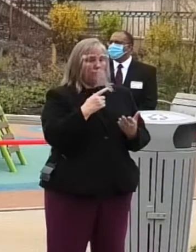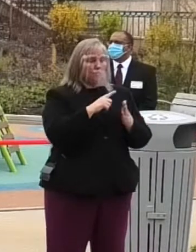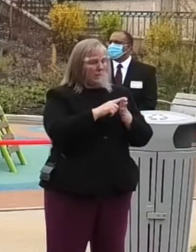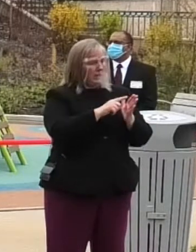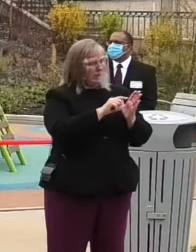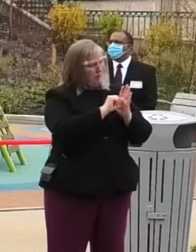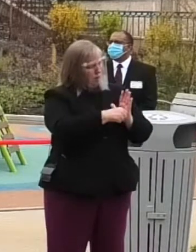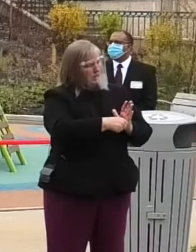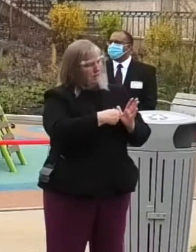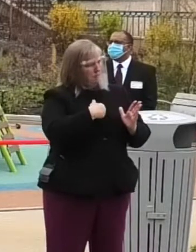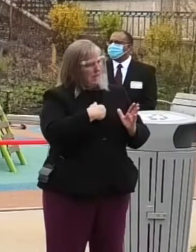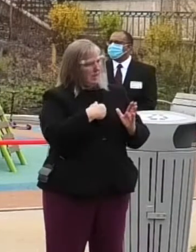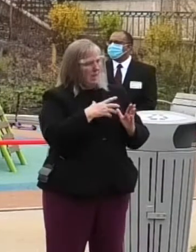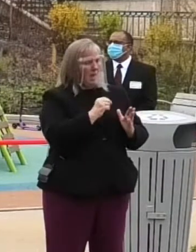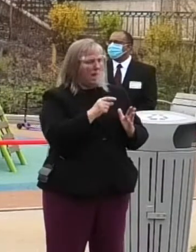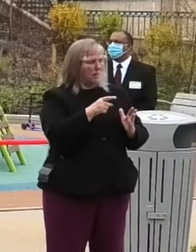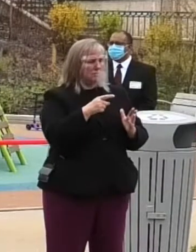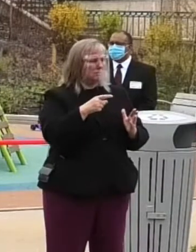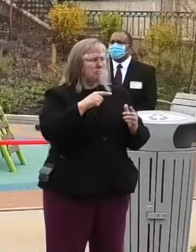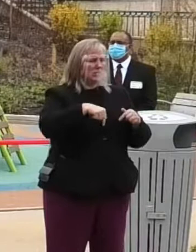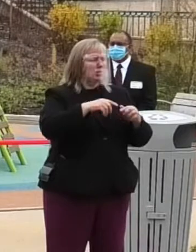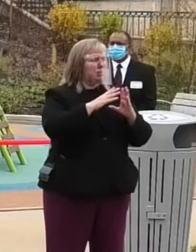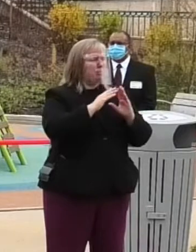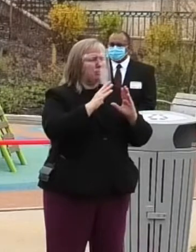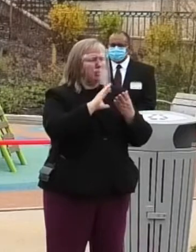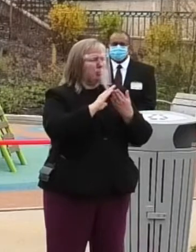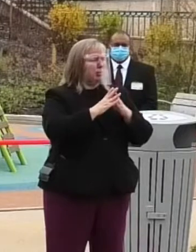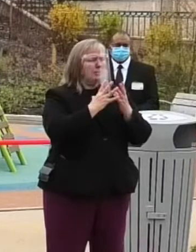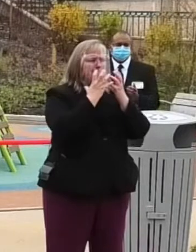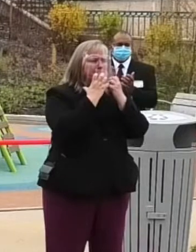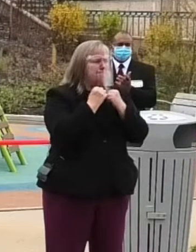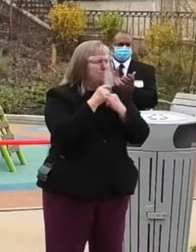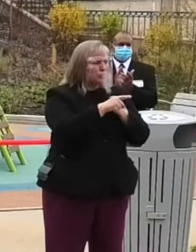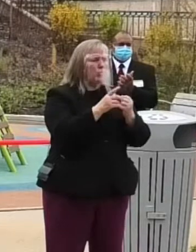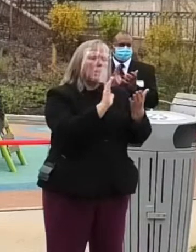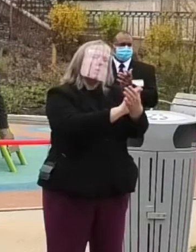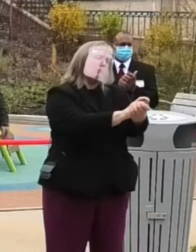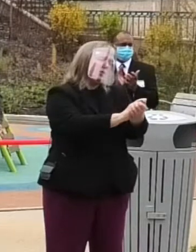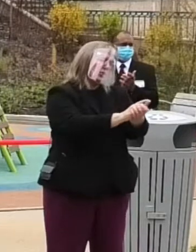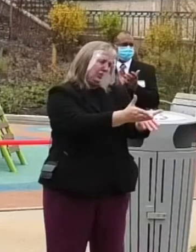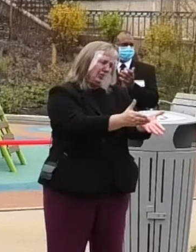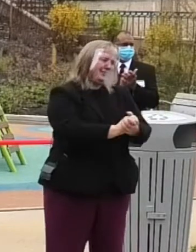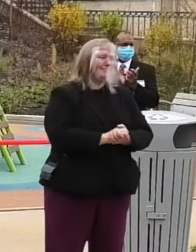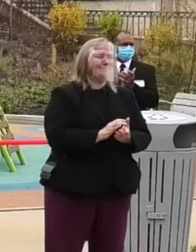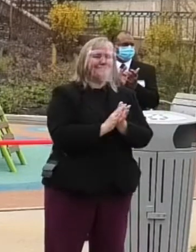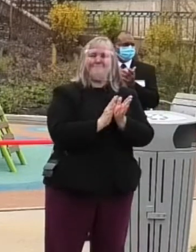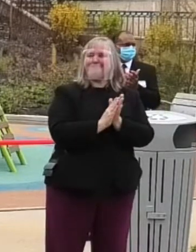on me, and you're greatly valued in this community. So congratulations.